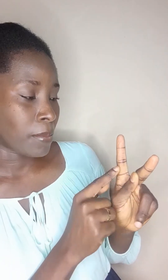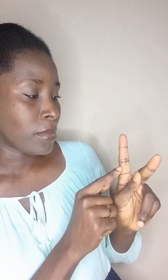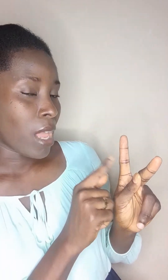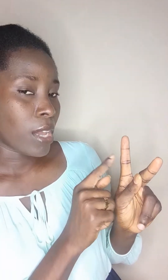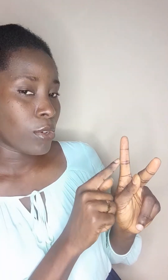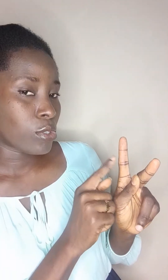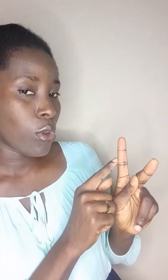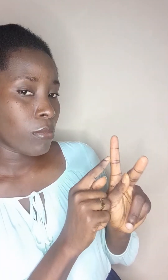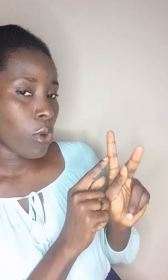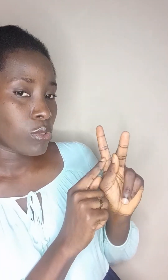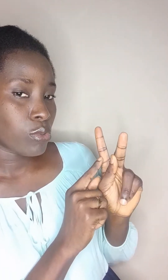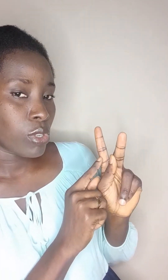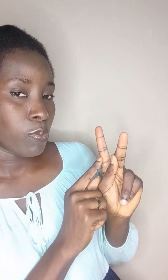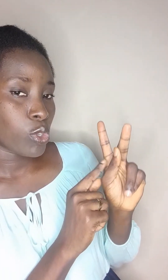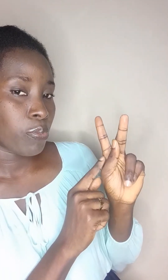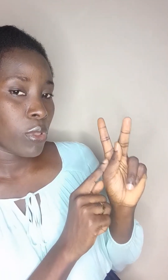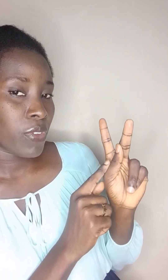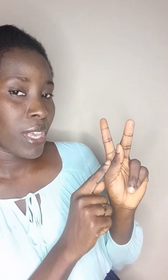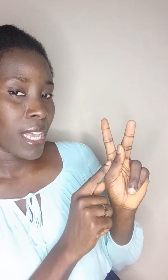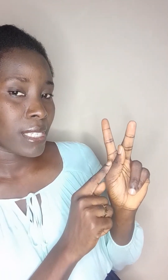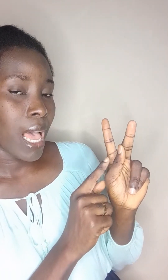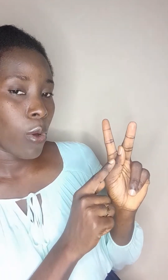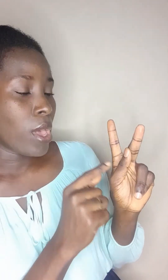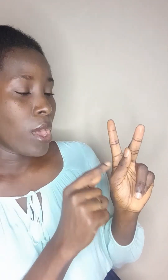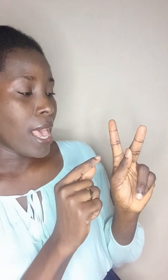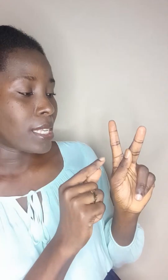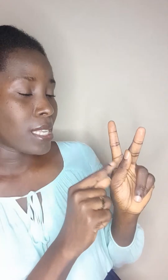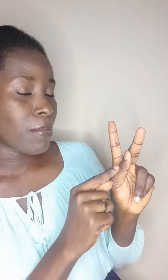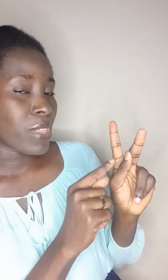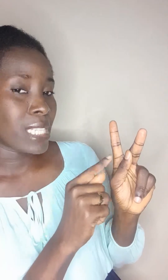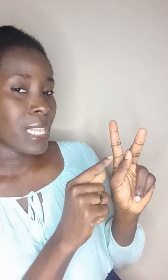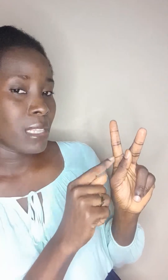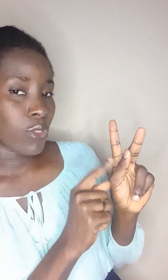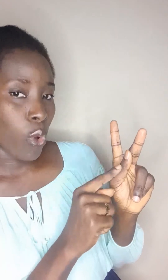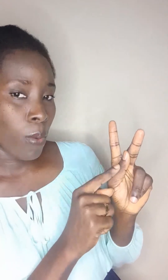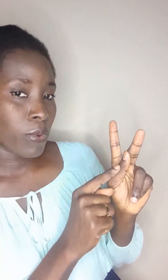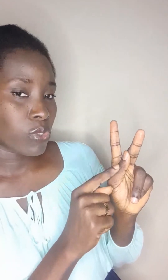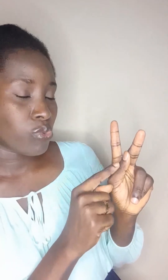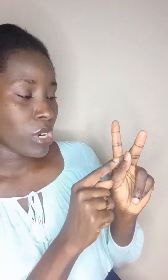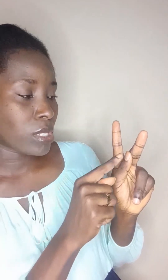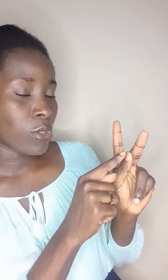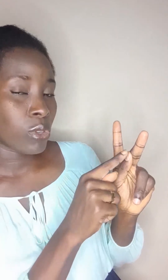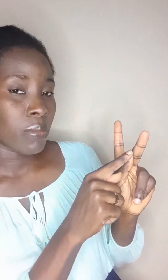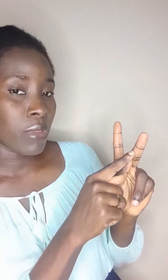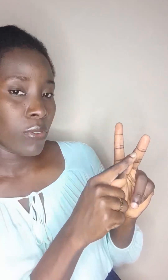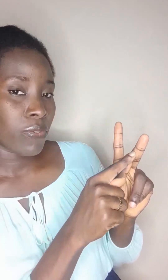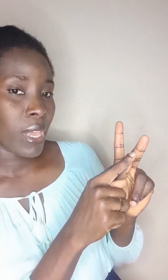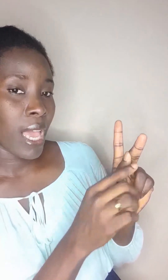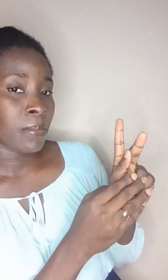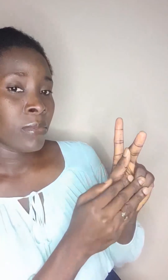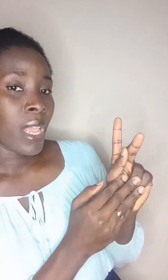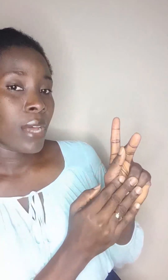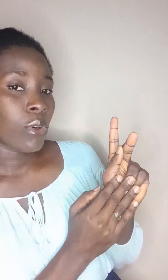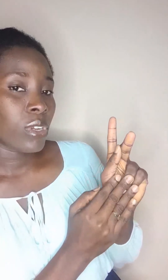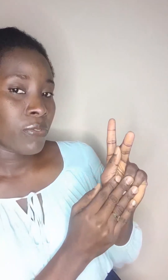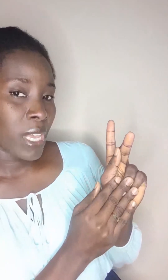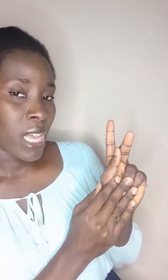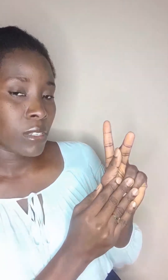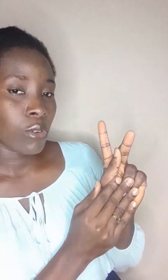and your thumb so both fingers are, except that the thumb is resting on the middle finger and other fingers